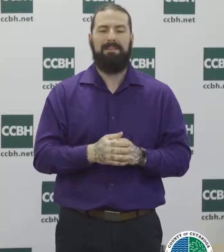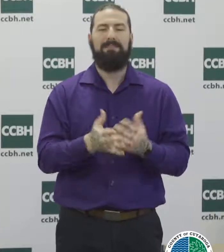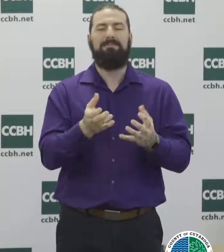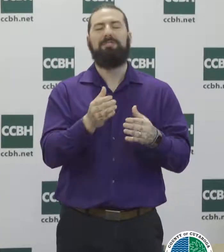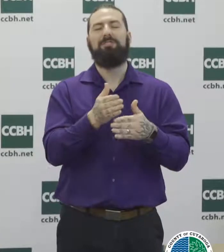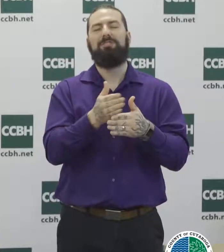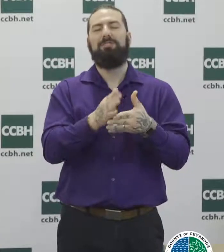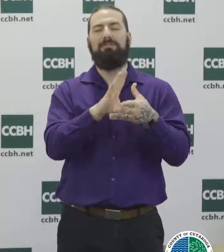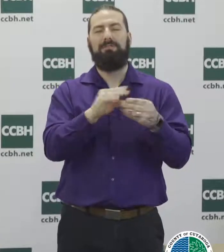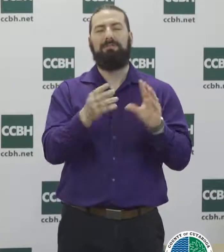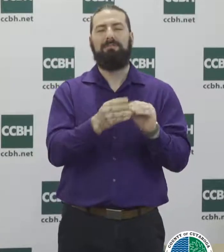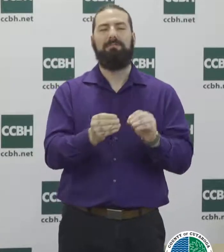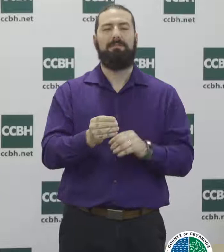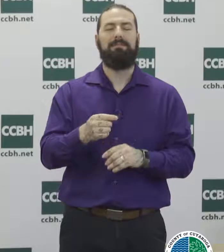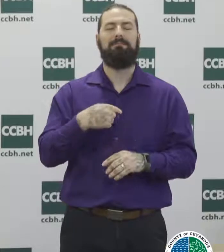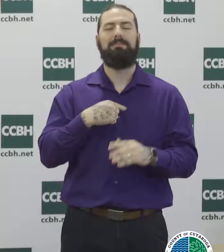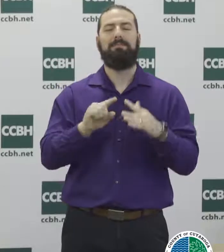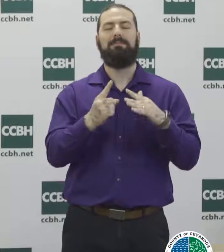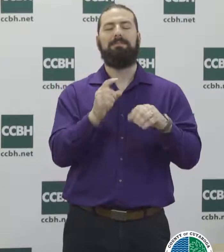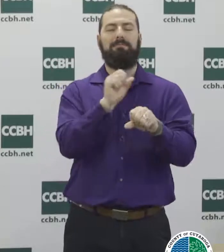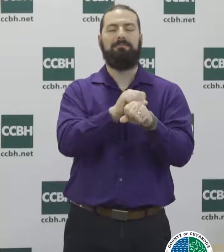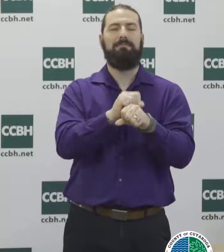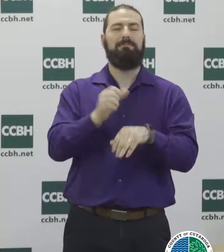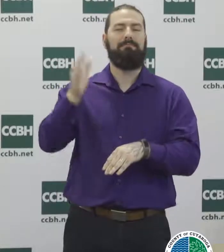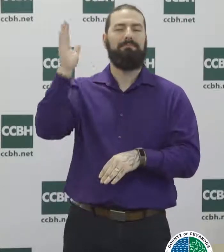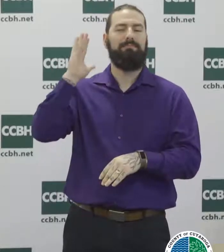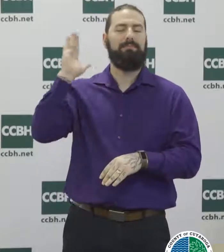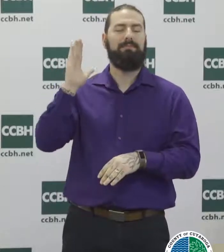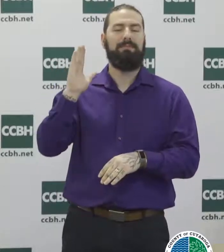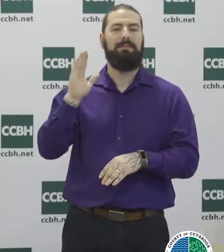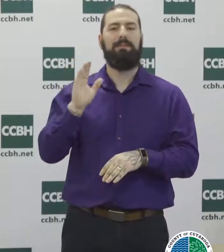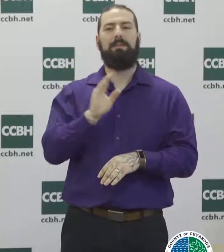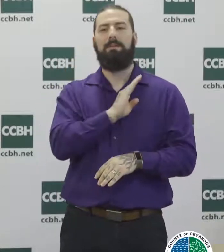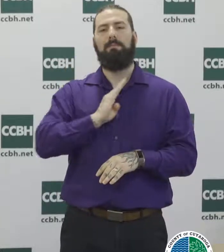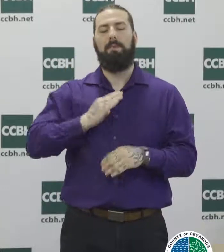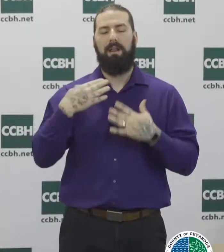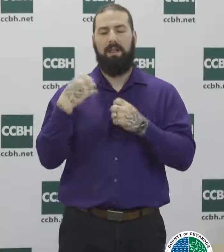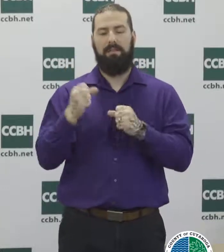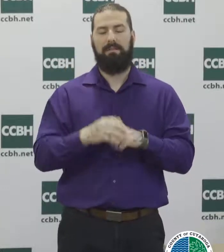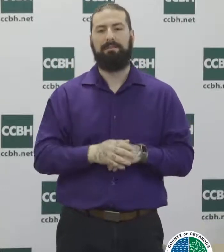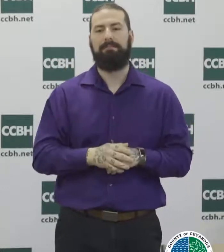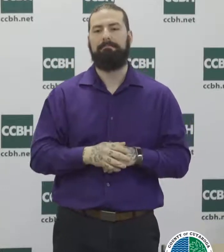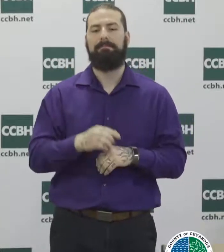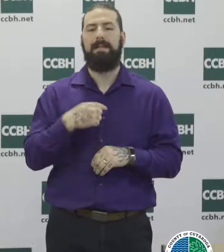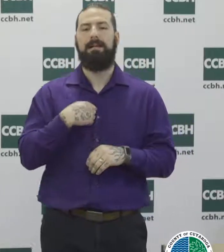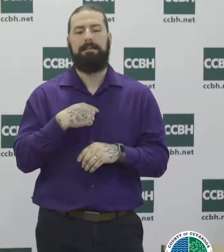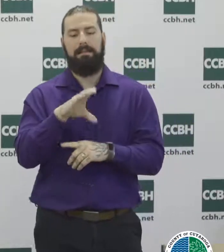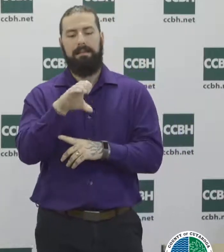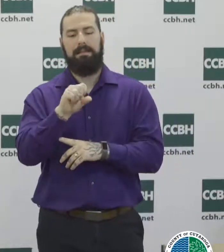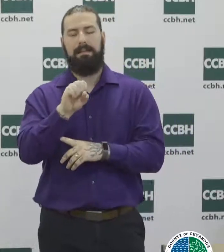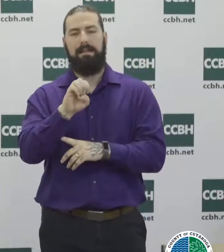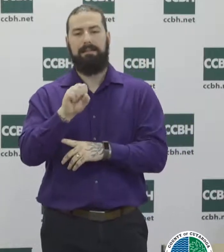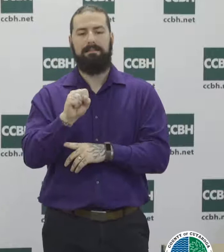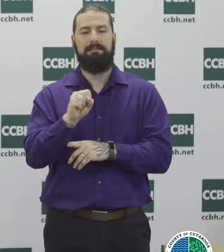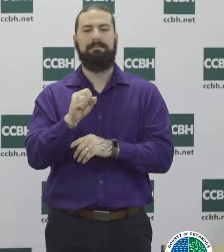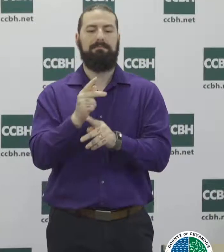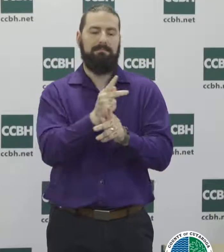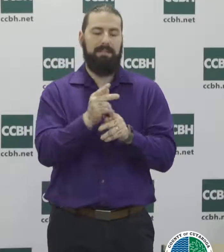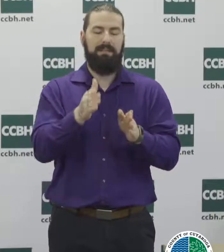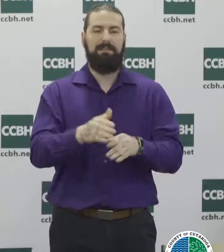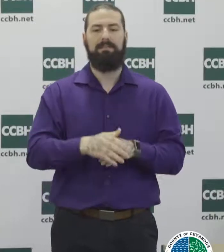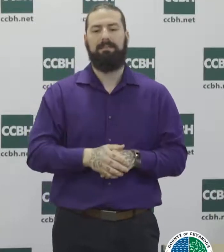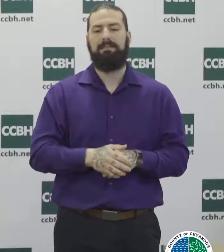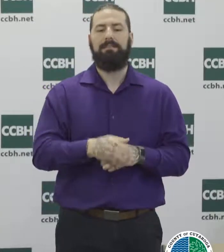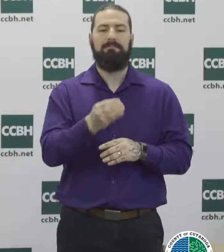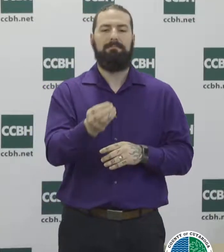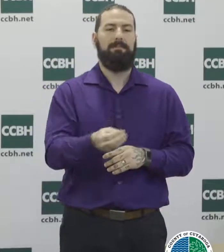Health. I was originally hired as a case manager, providing education, resources,